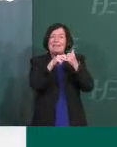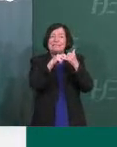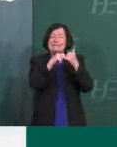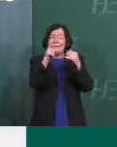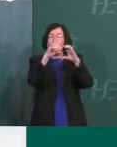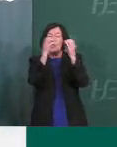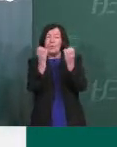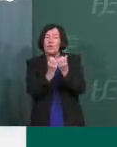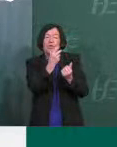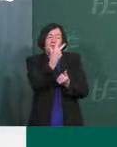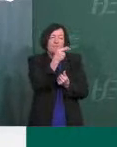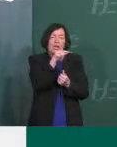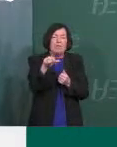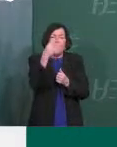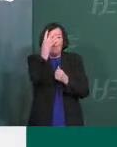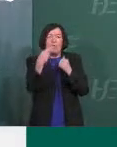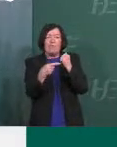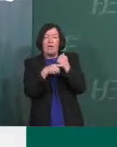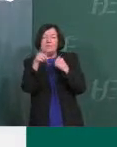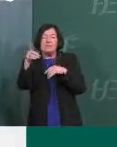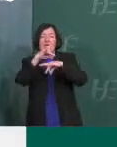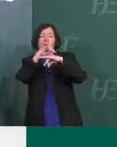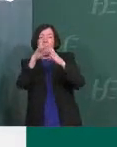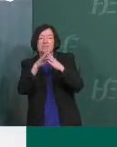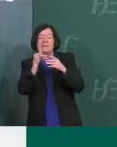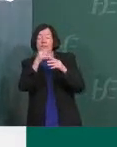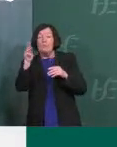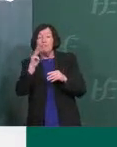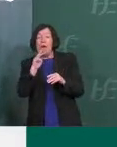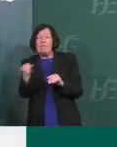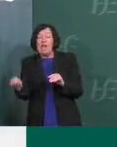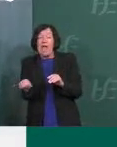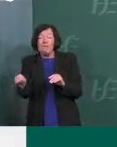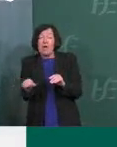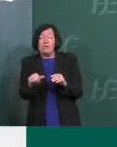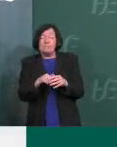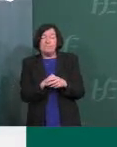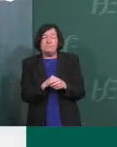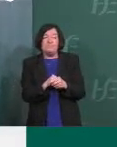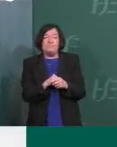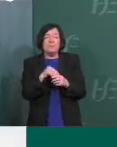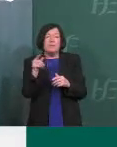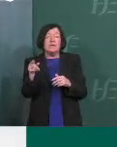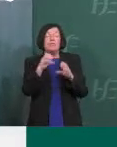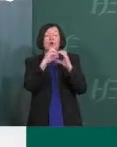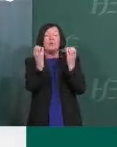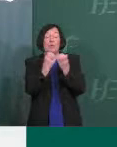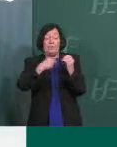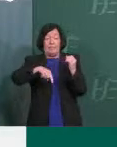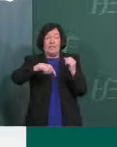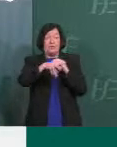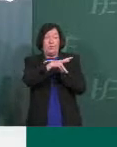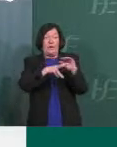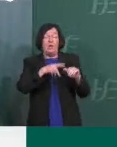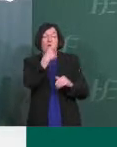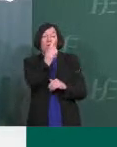and 3,000-4,000 in the acute hospitals and private sector. We did in the community this week